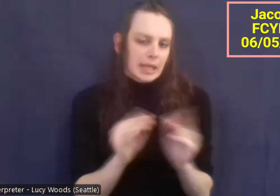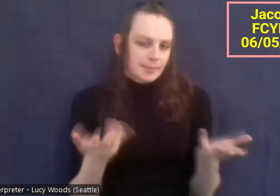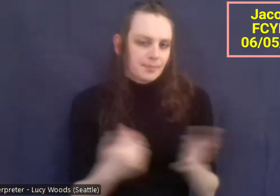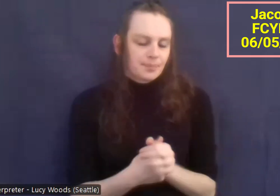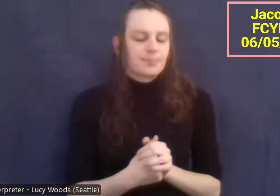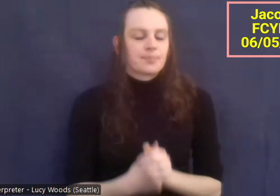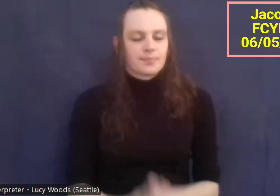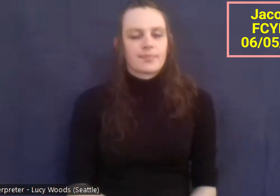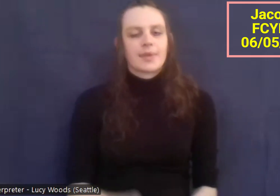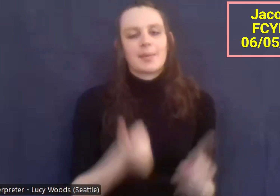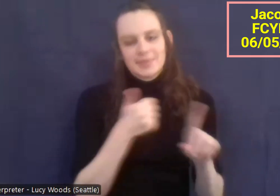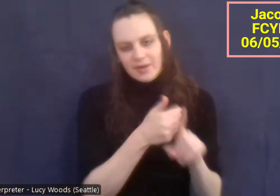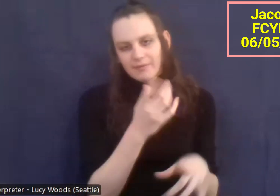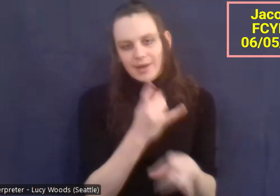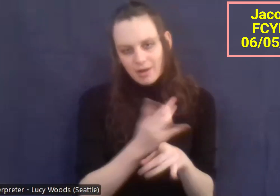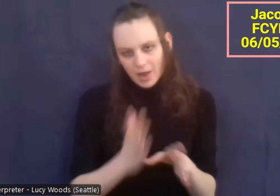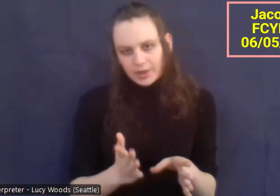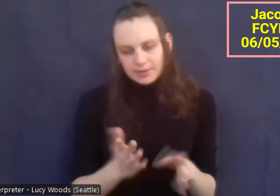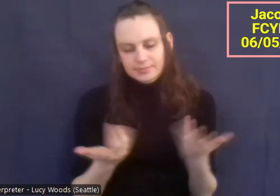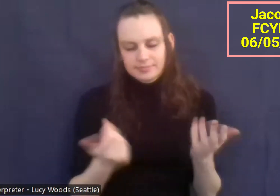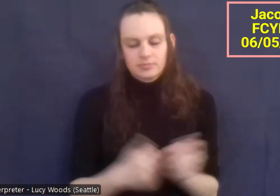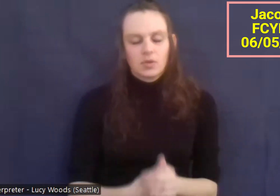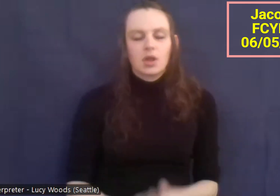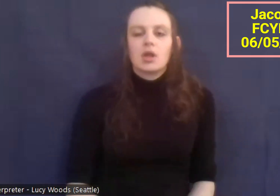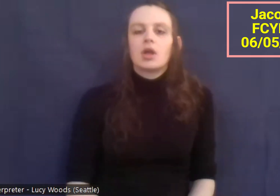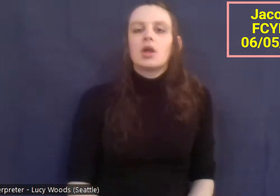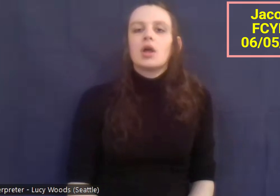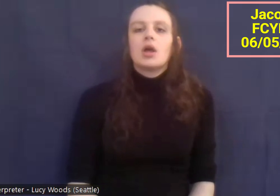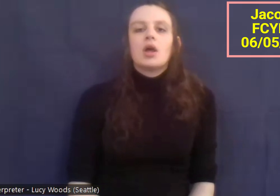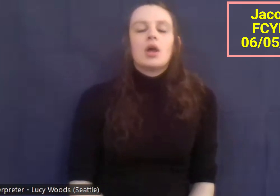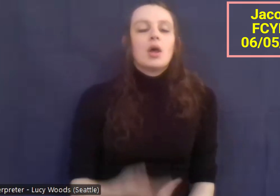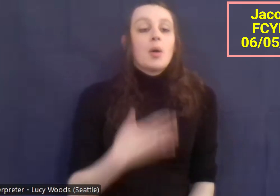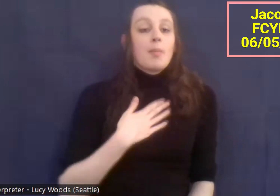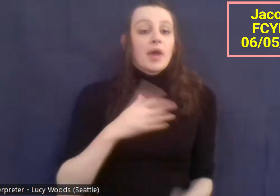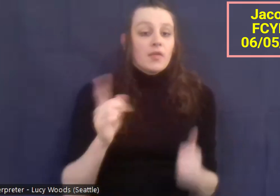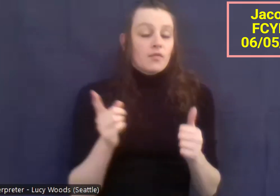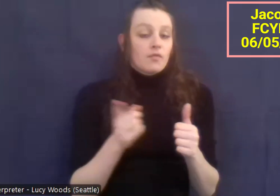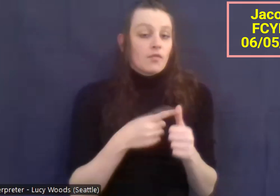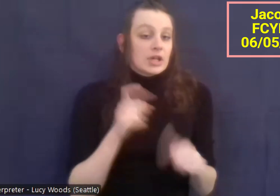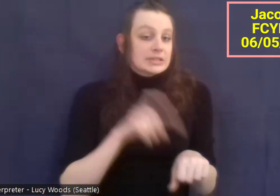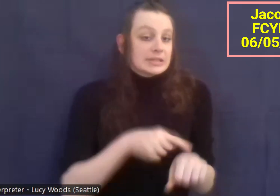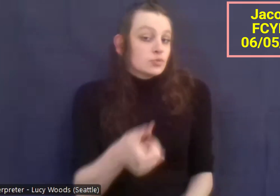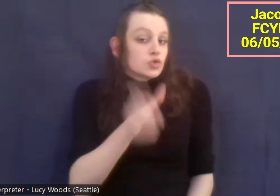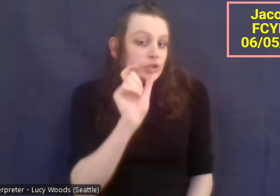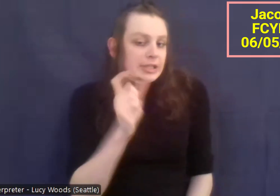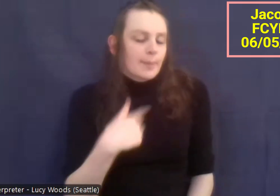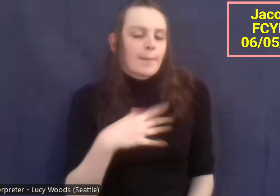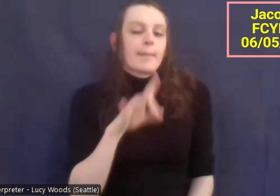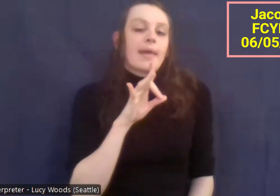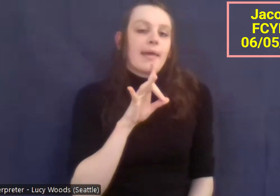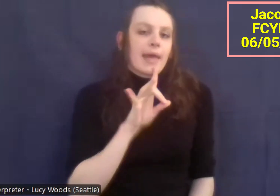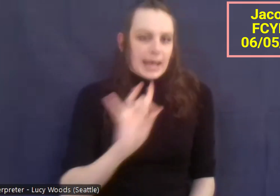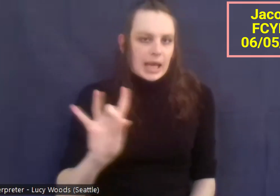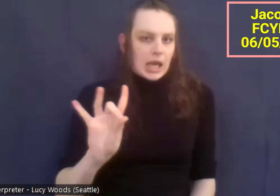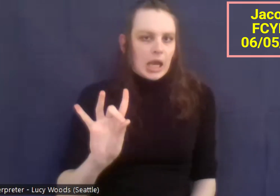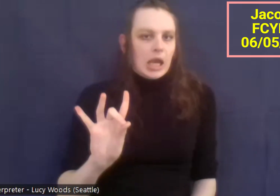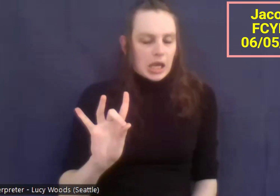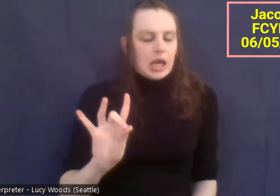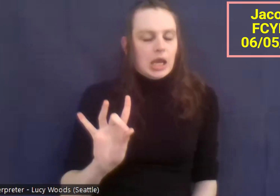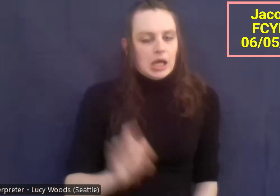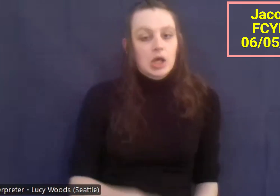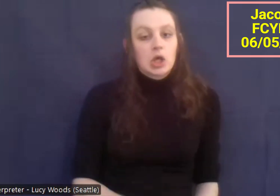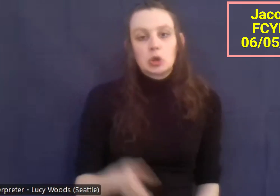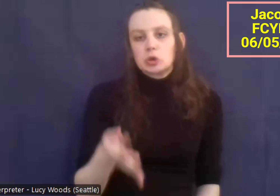Um, I had my first drink when I was 8 years old. Um, I soon